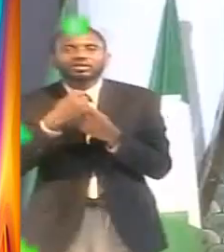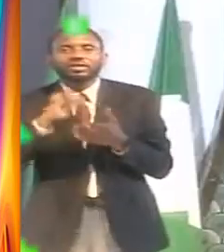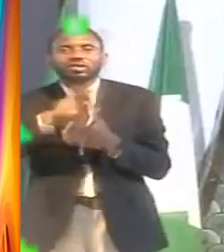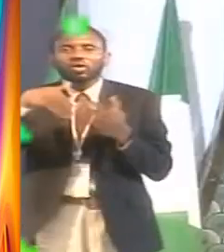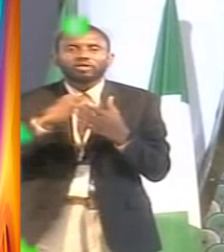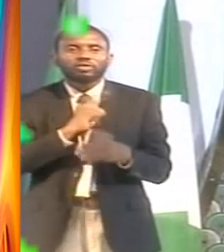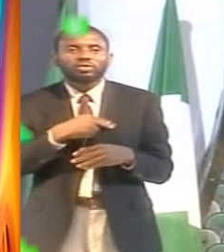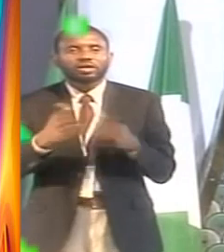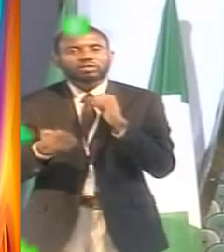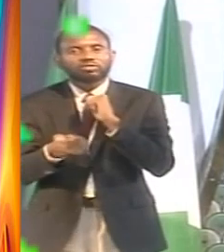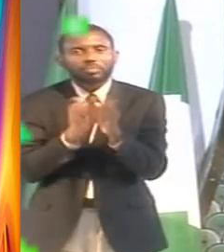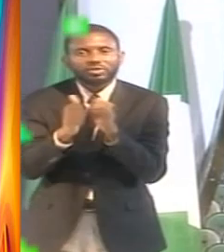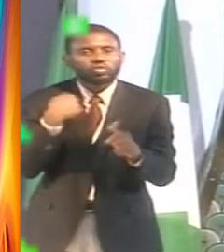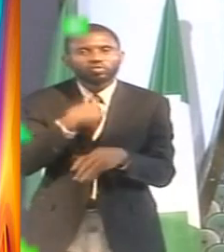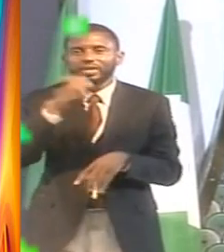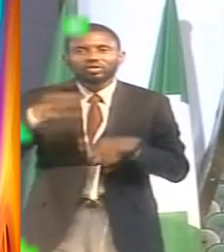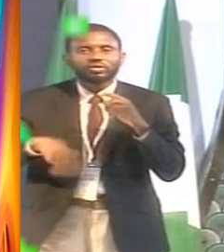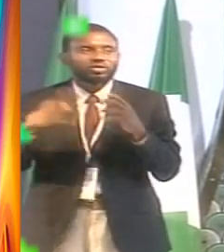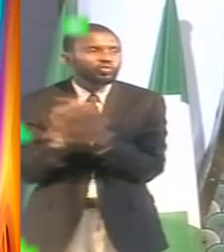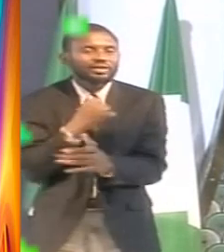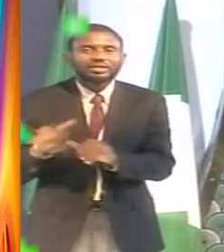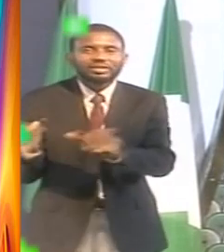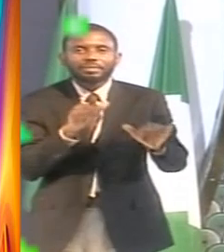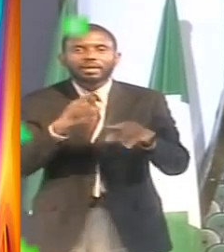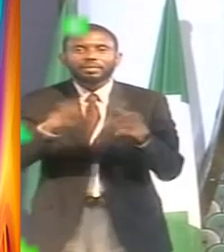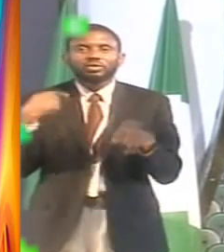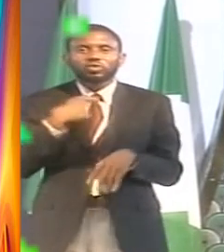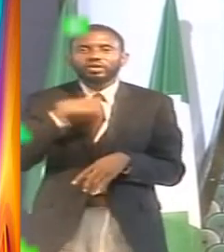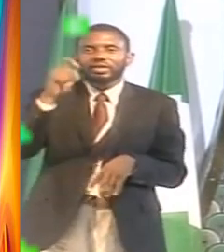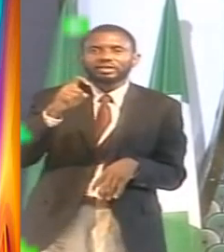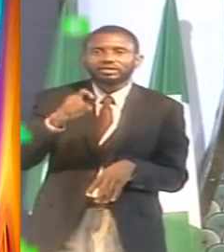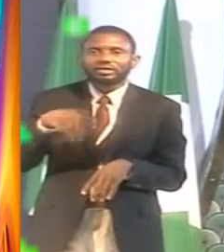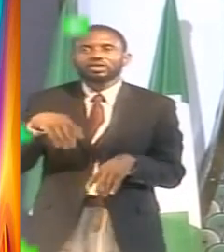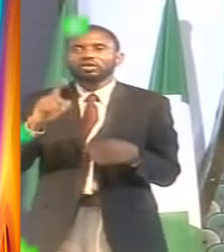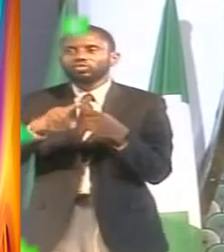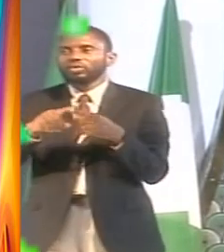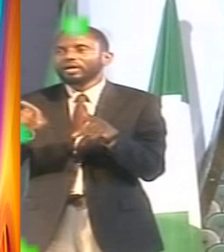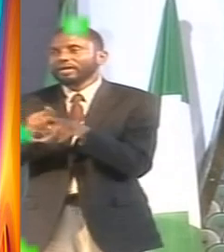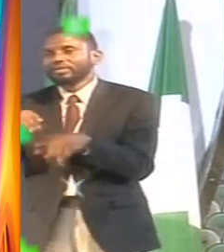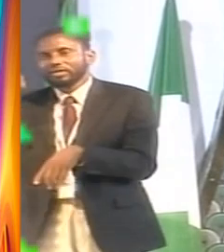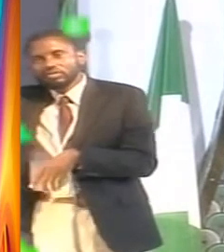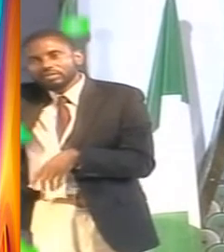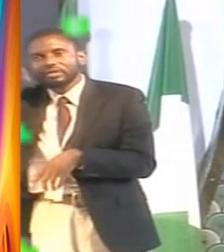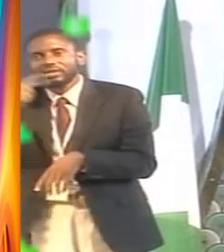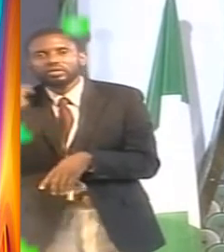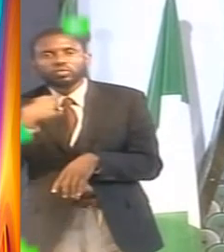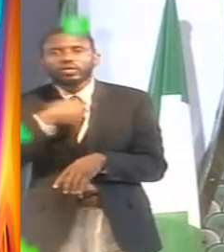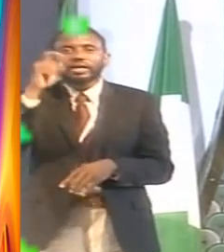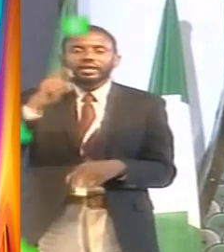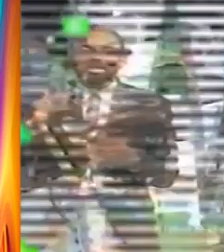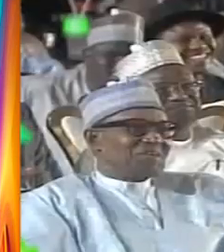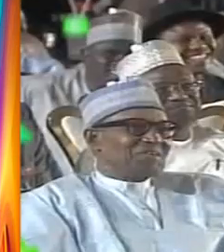never win the same prize. But let there be, as His Eminence the Sultan said, let loss of